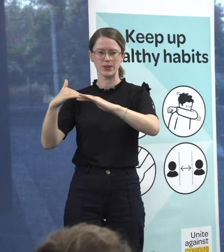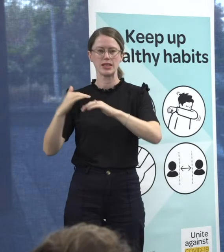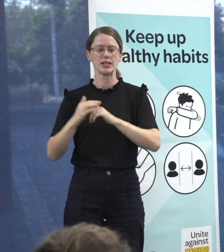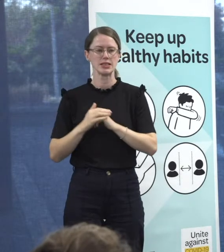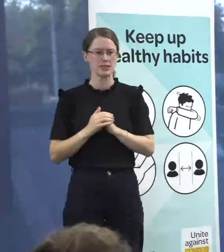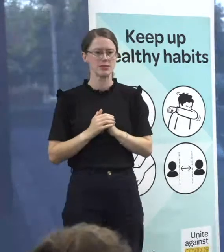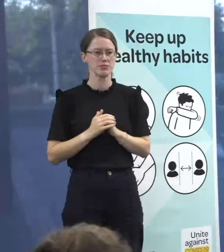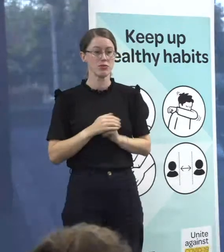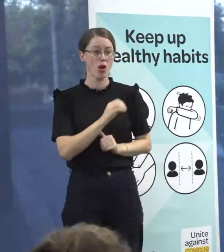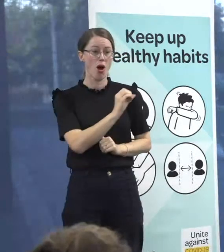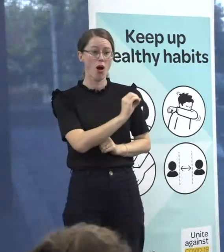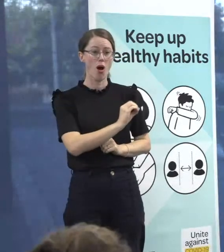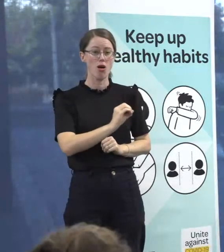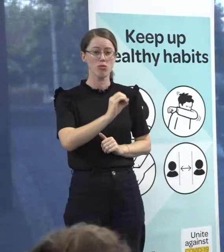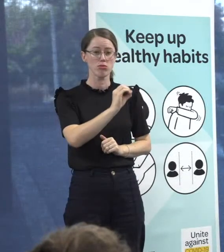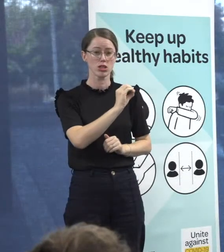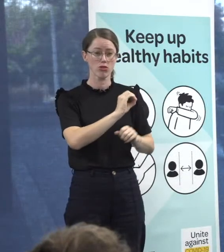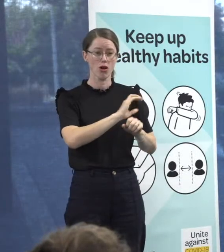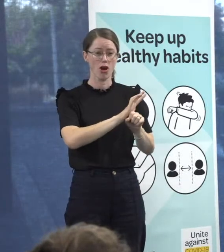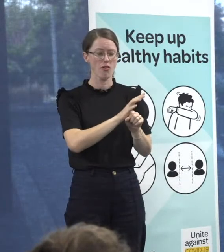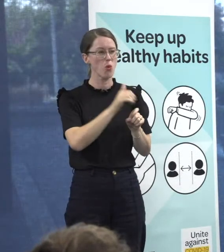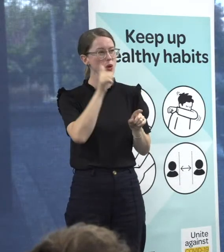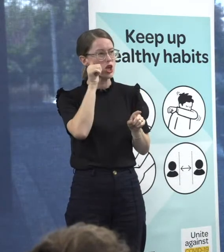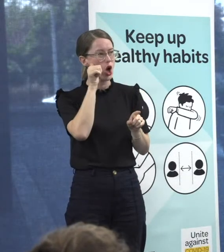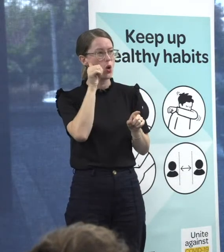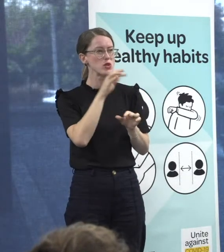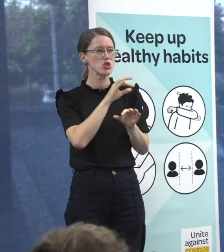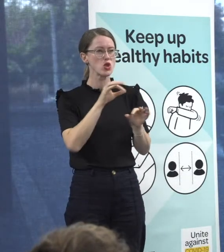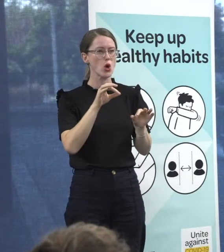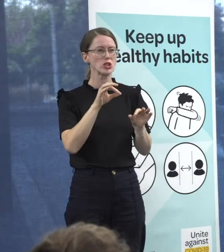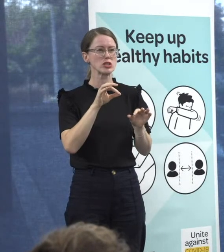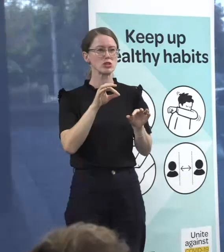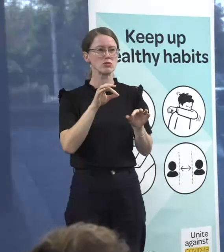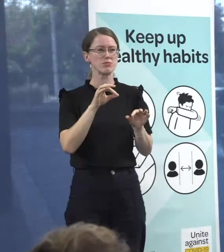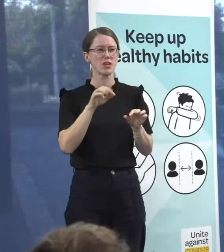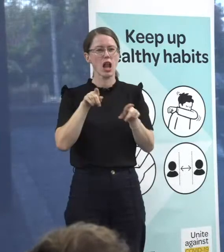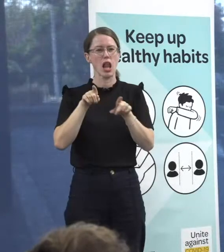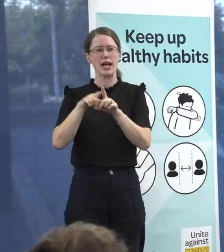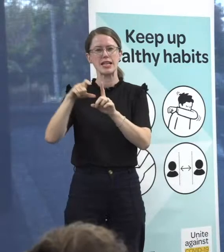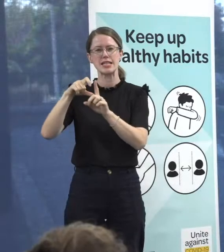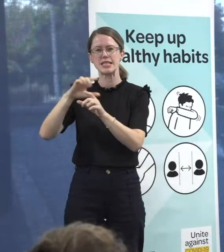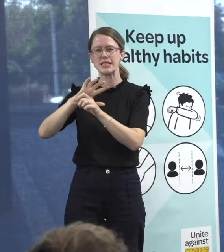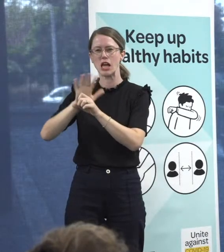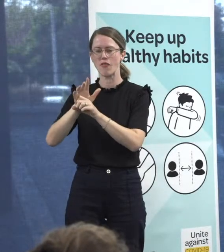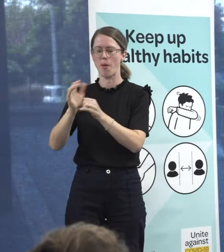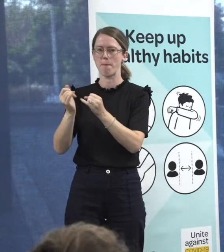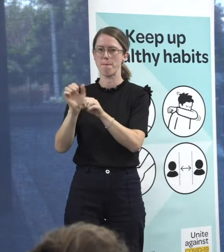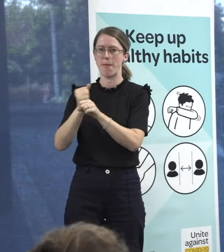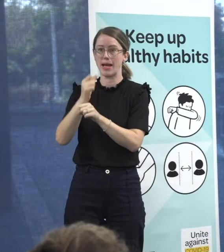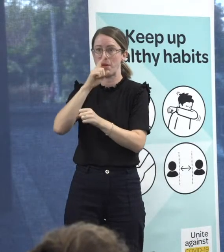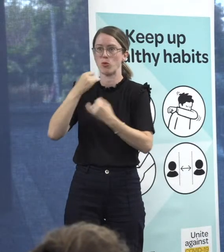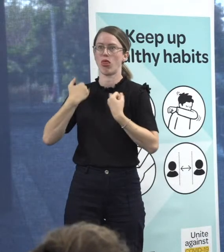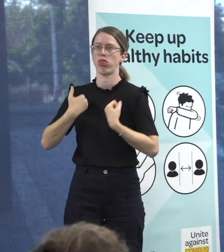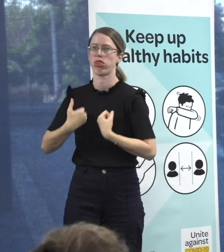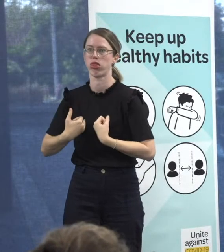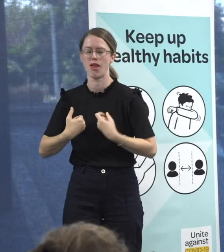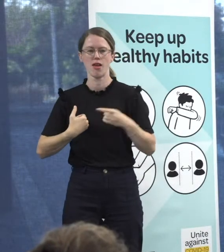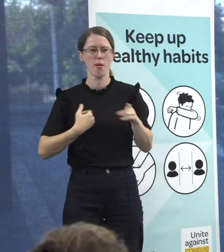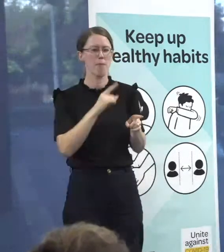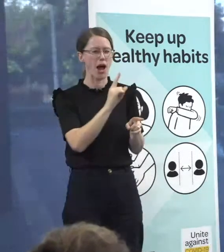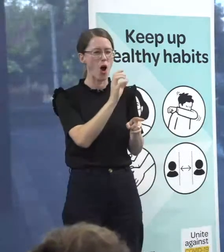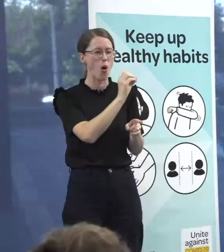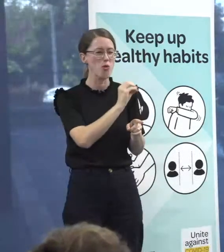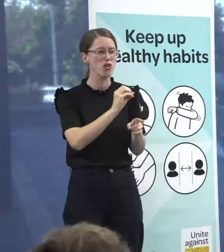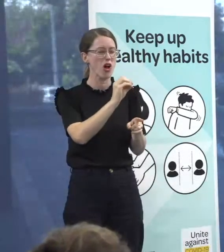The impact of Omicron, even though it's a less severe variant of COVID than Delta, the impact